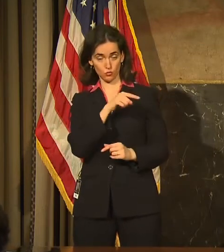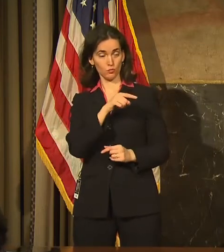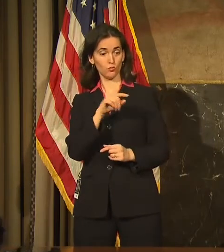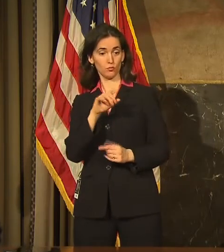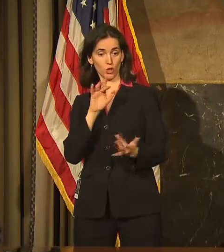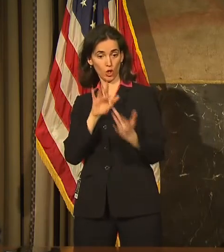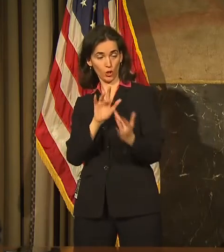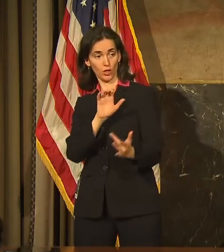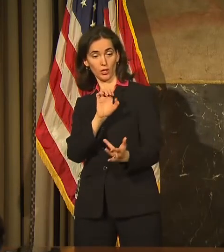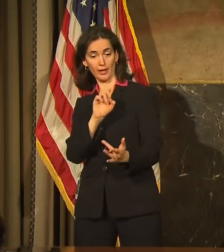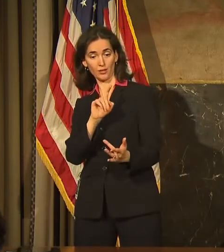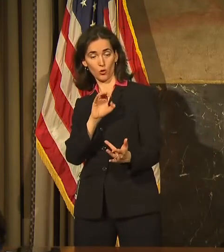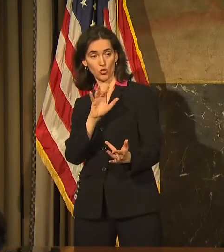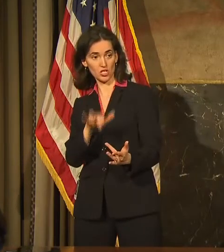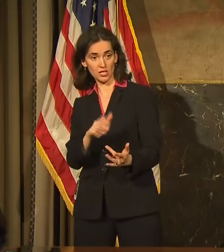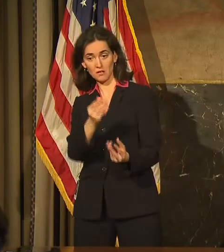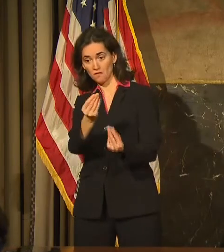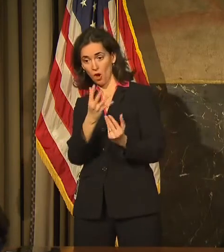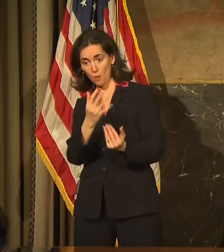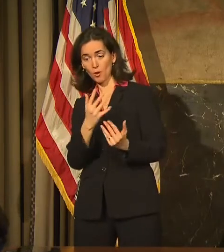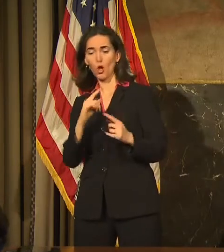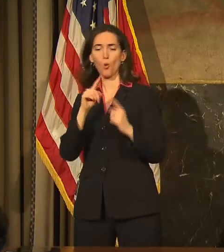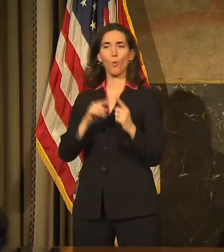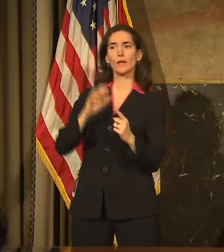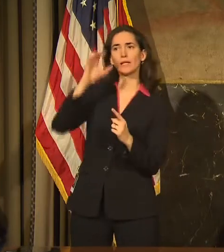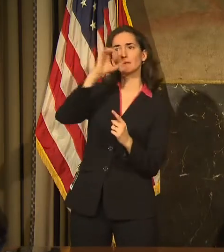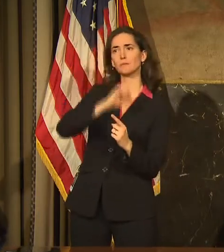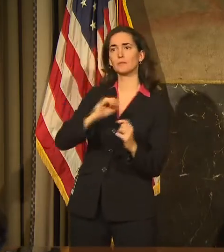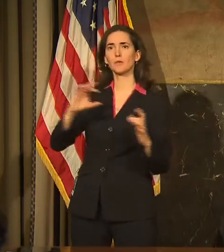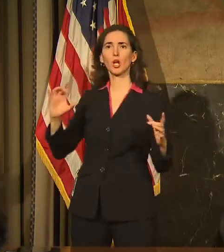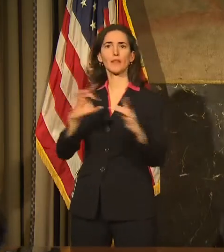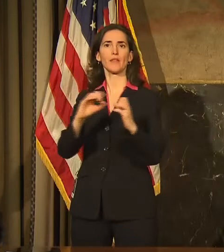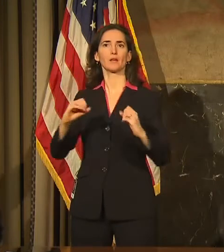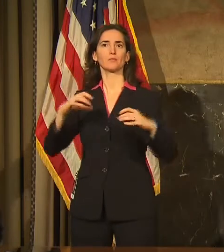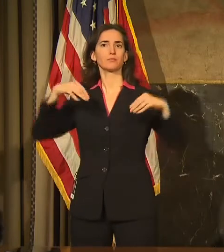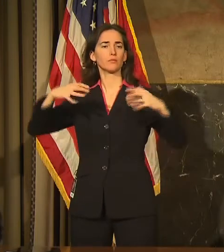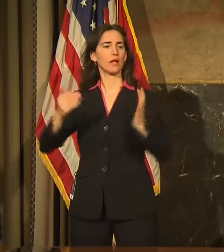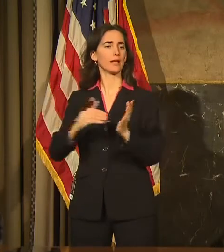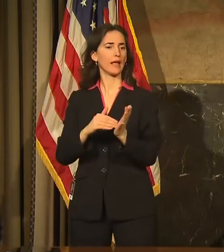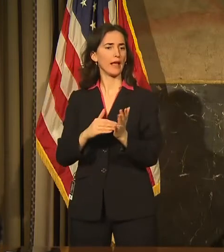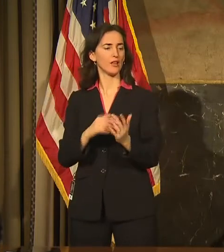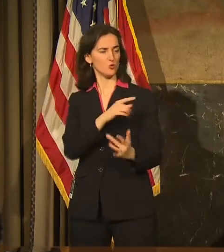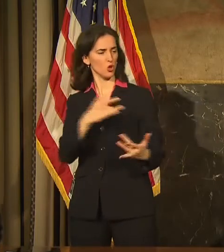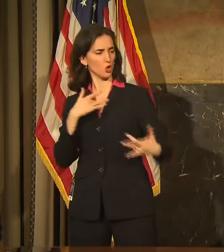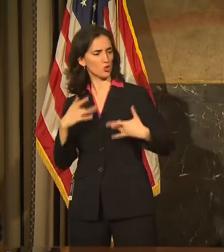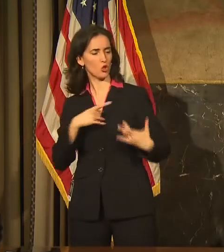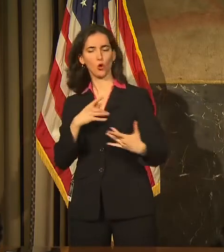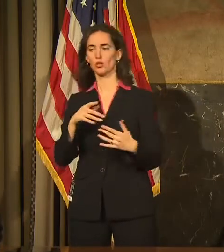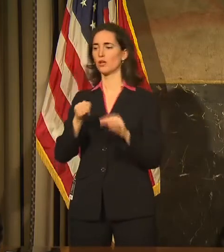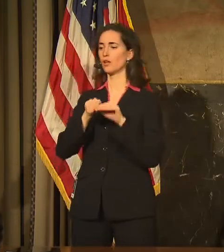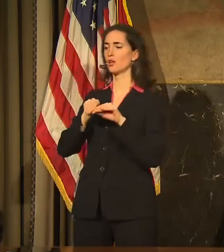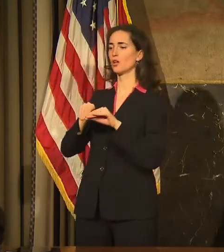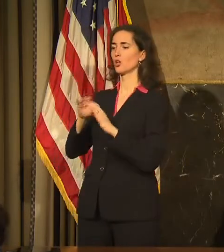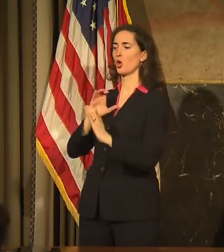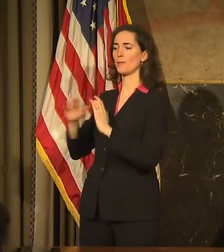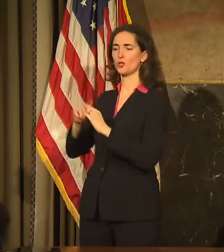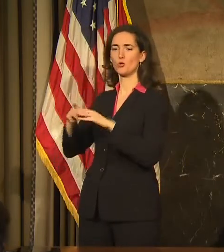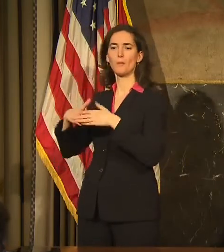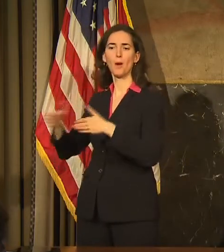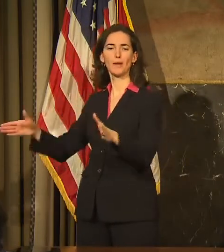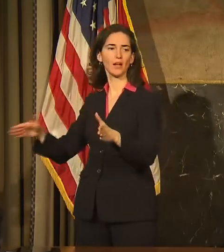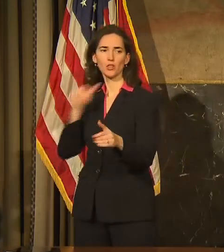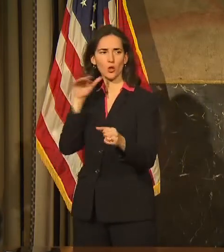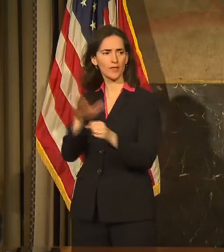Entergy about what restoration estimates there are? And do you have concerns about the lack of information that went out to the public about that? Yeah,